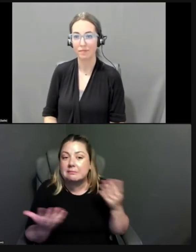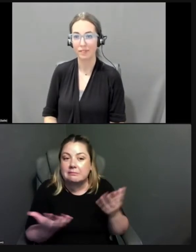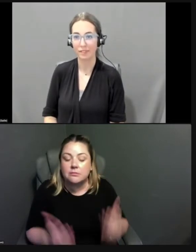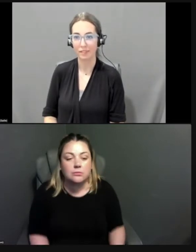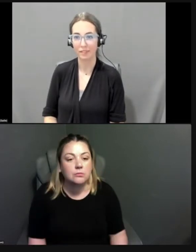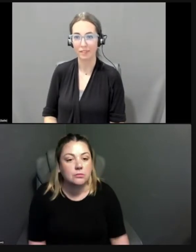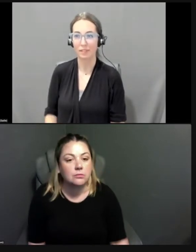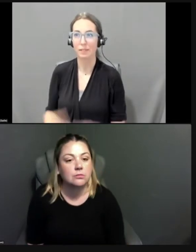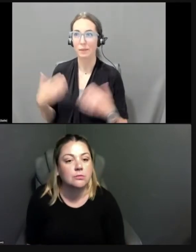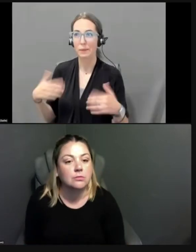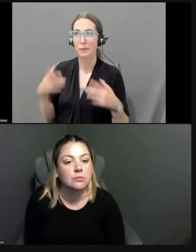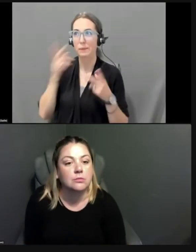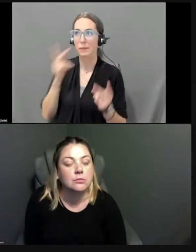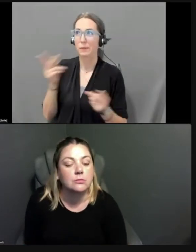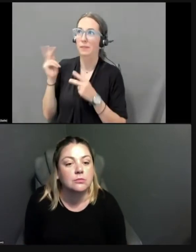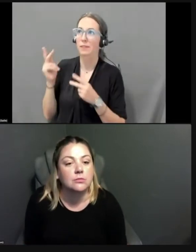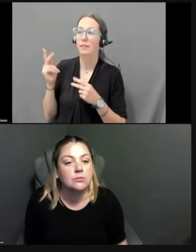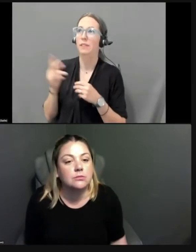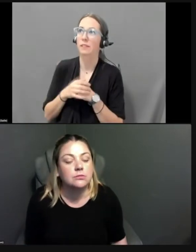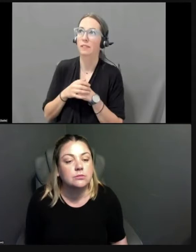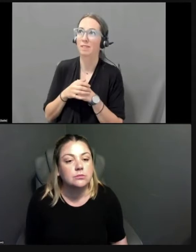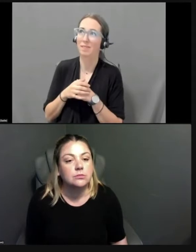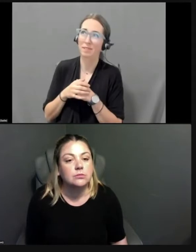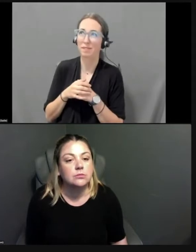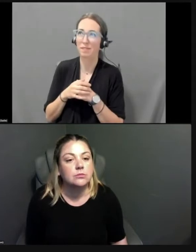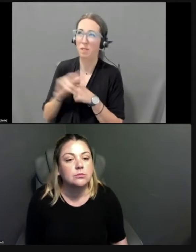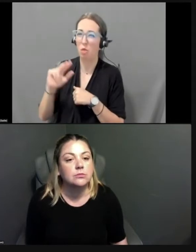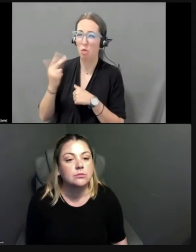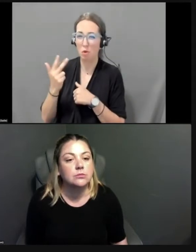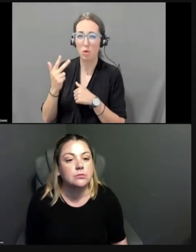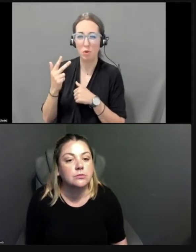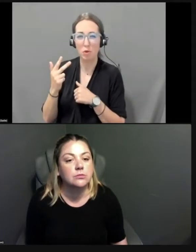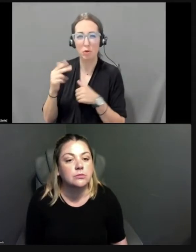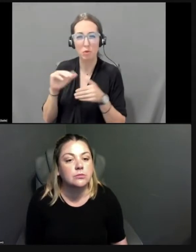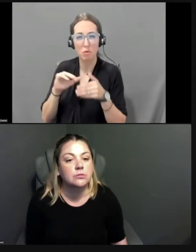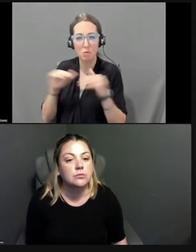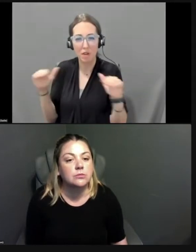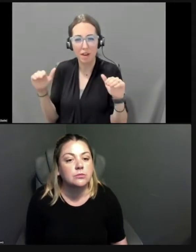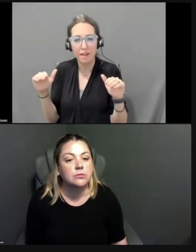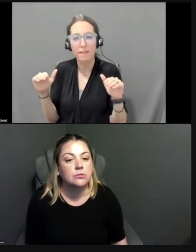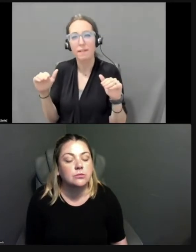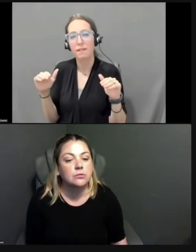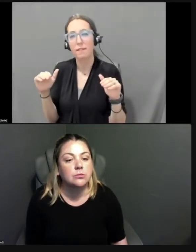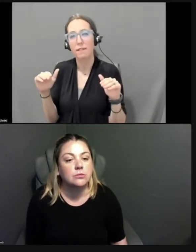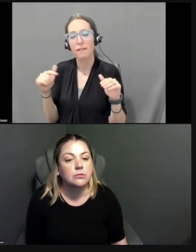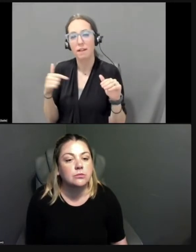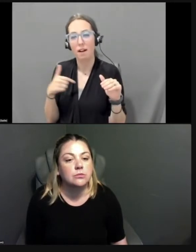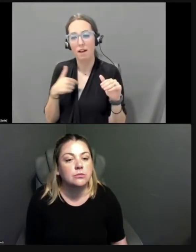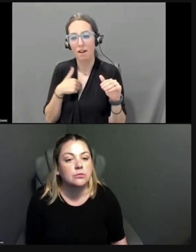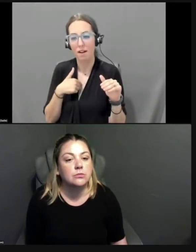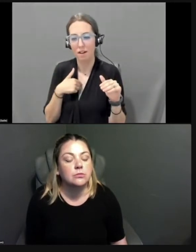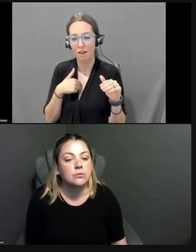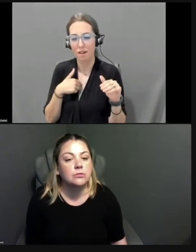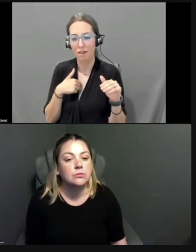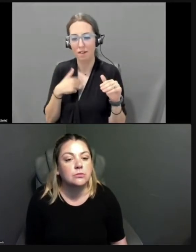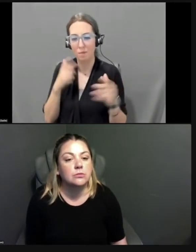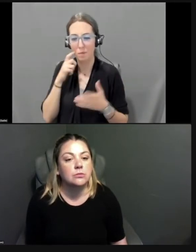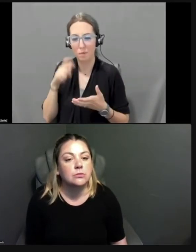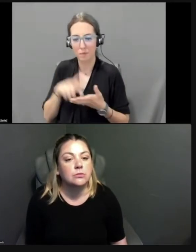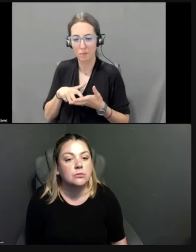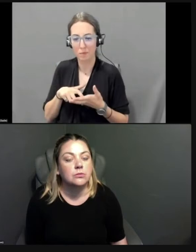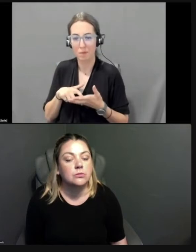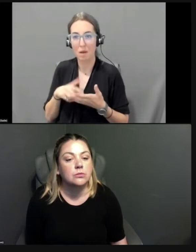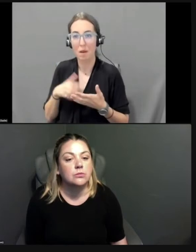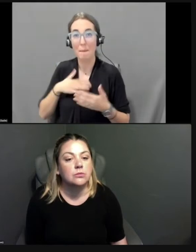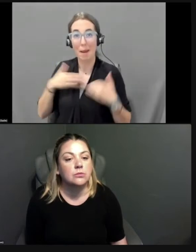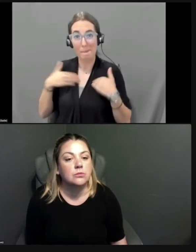back on it, it was probably around 3rd grade when I noticed that my body was chubbier